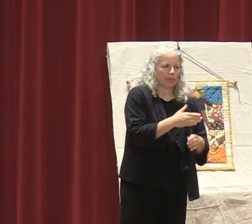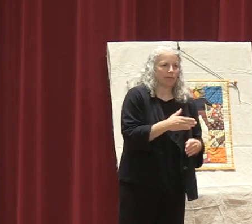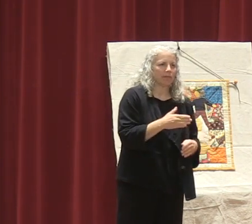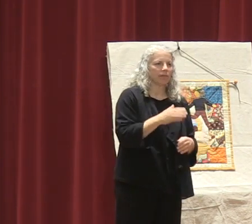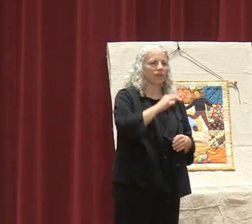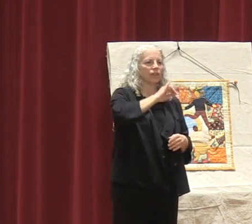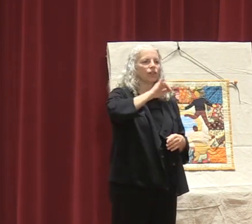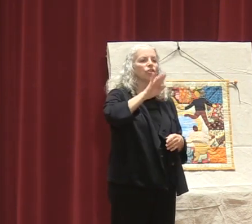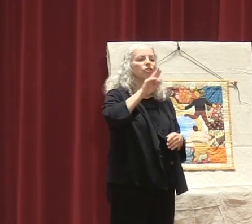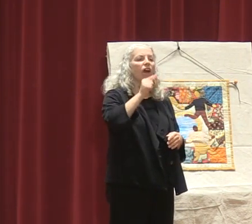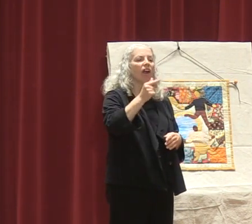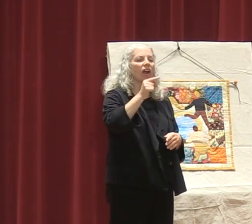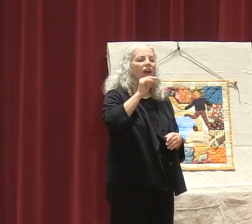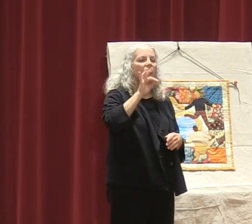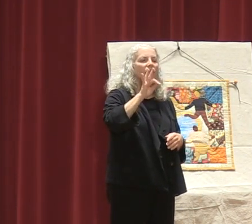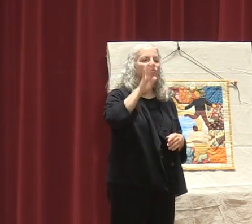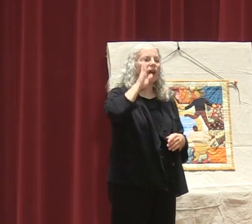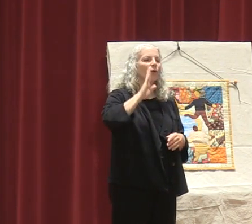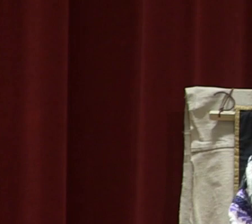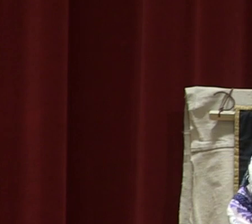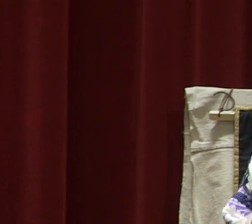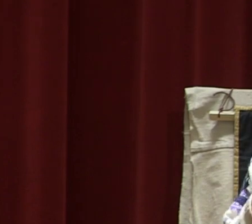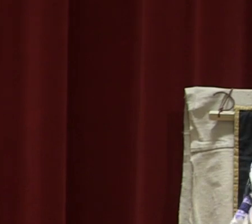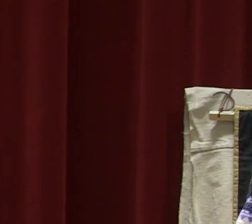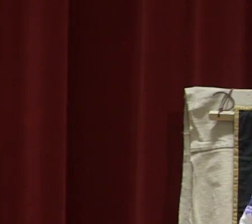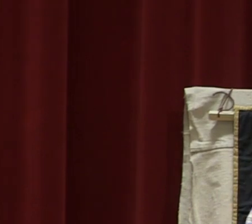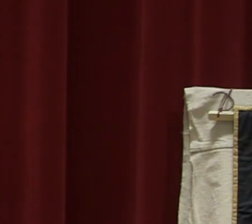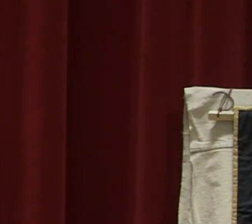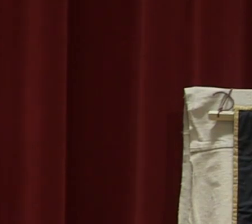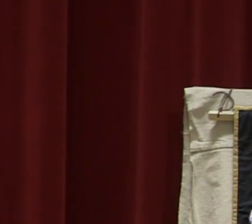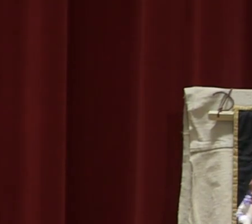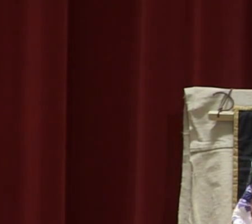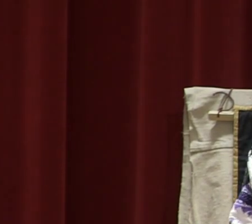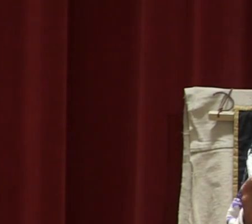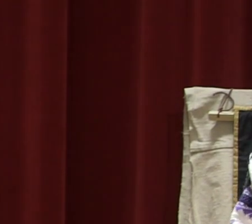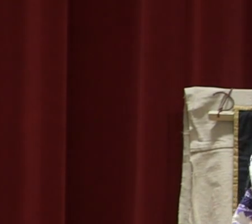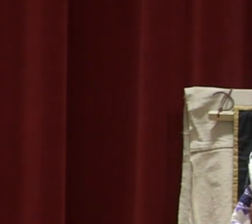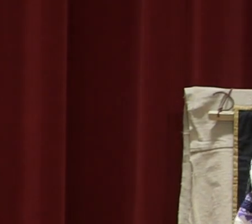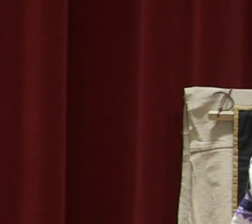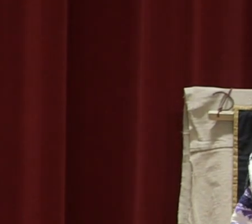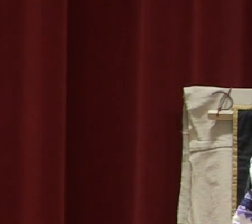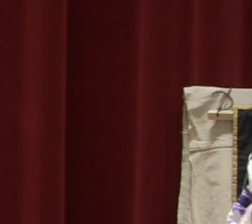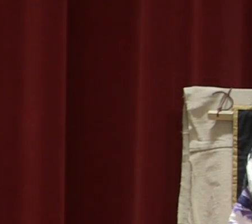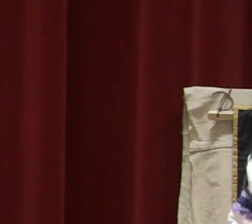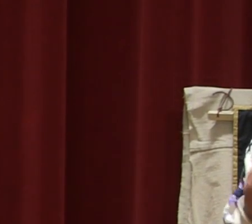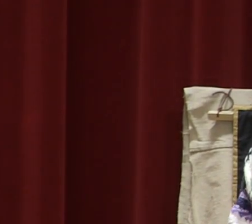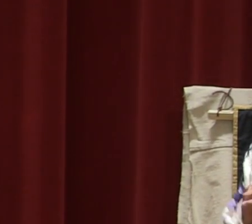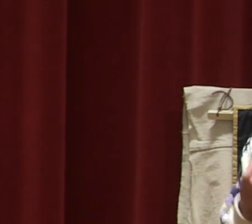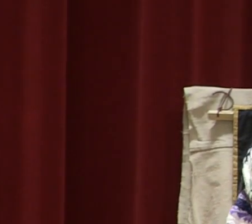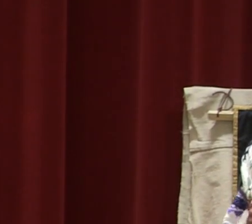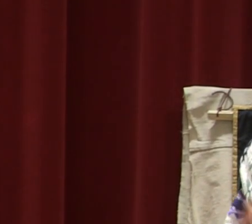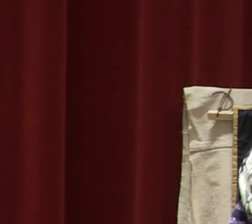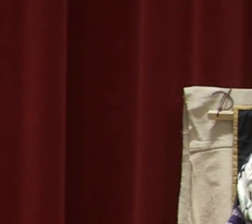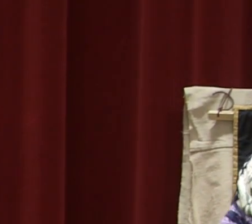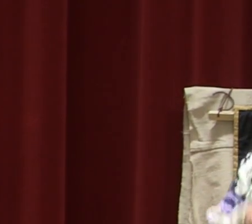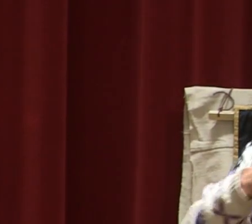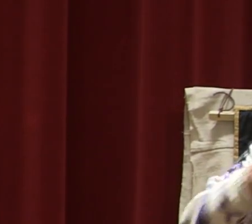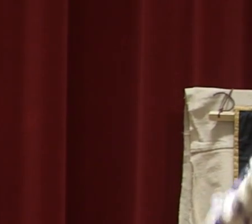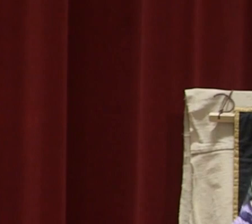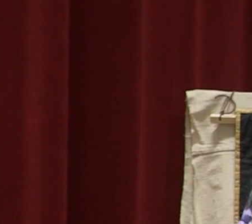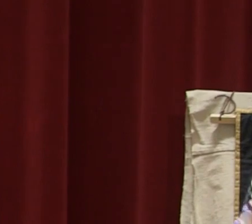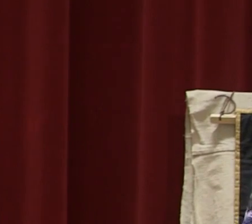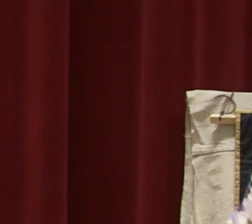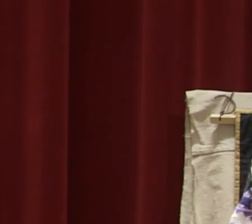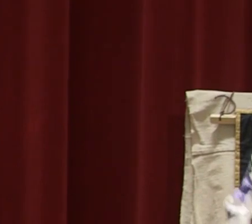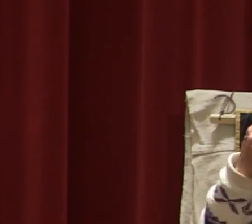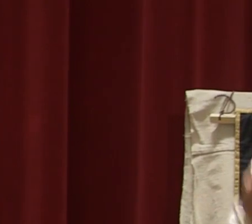"The Jug of Brown Ale." "The da da deedle dum, the deedle dum da, the da da deedle dum, the